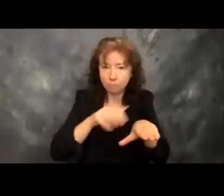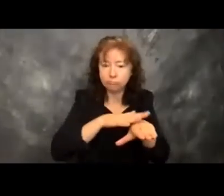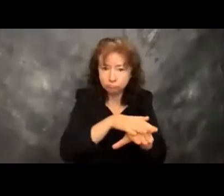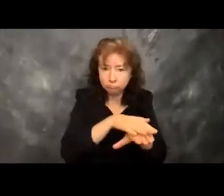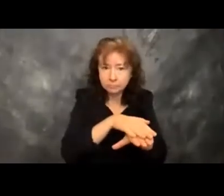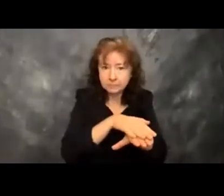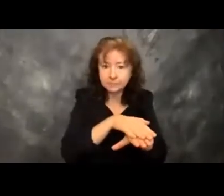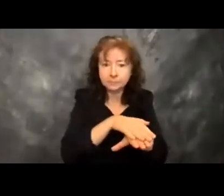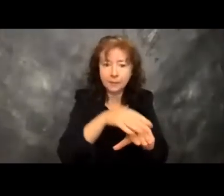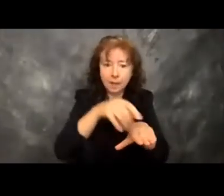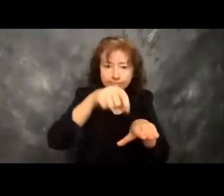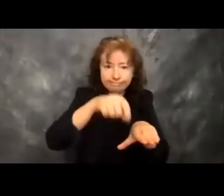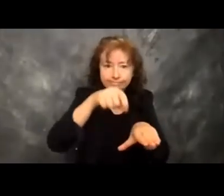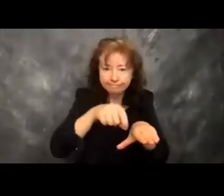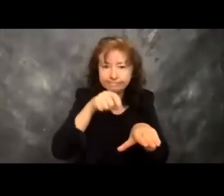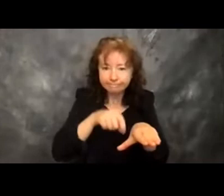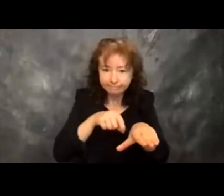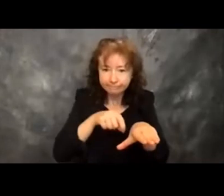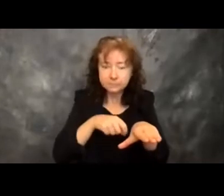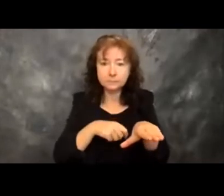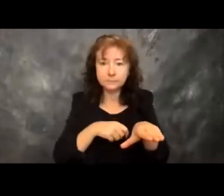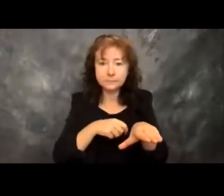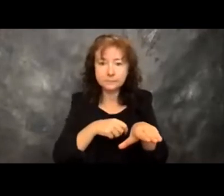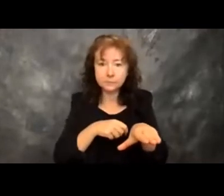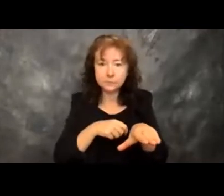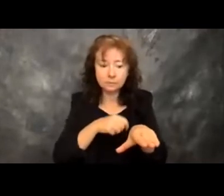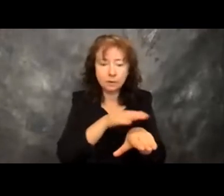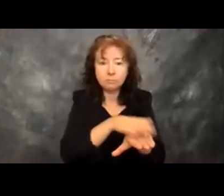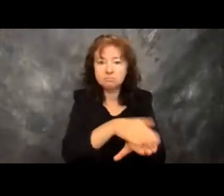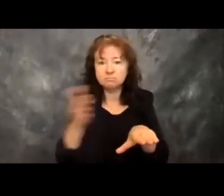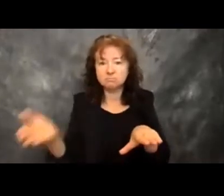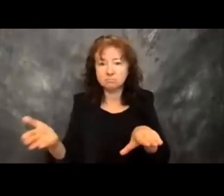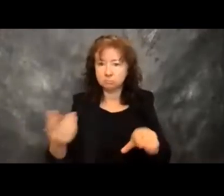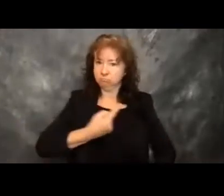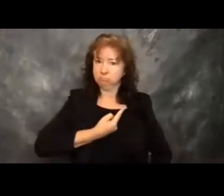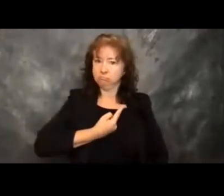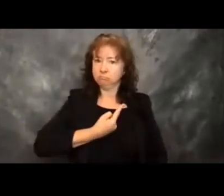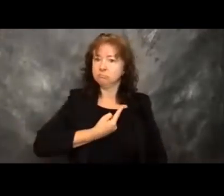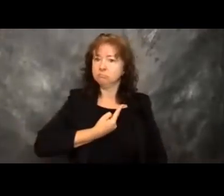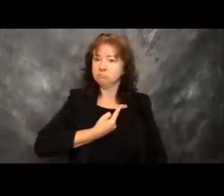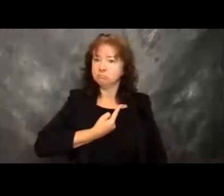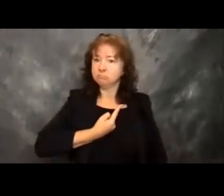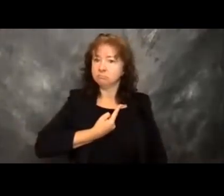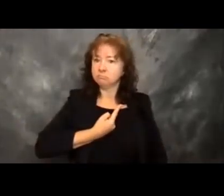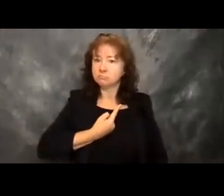mark the number you wish by yourself. This is not restricted.